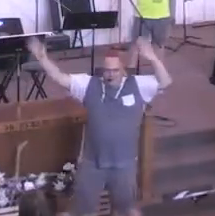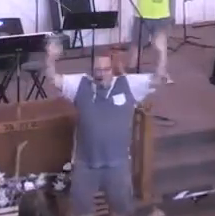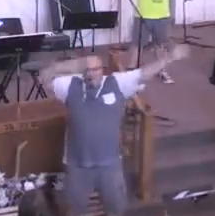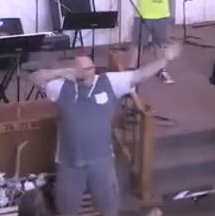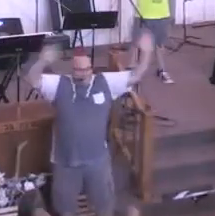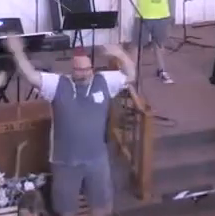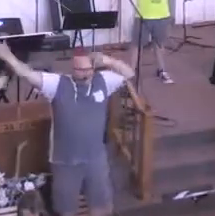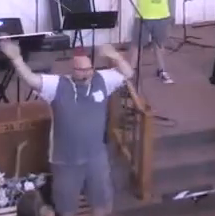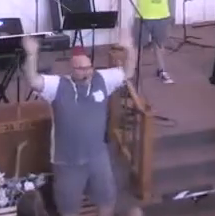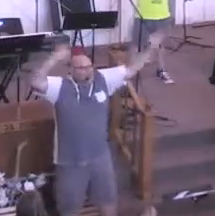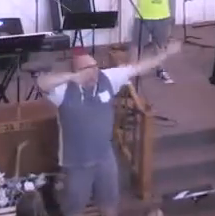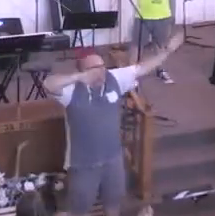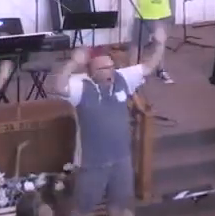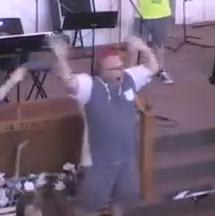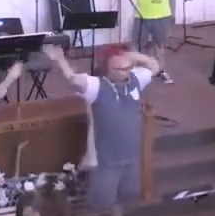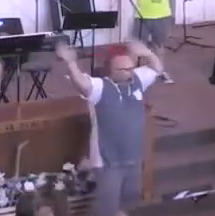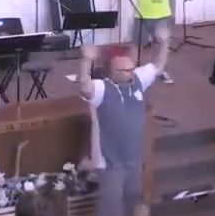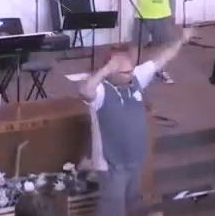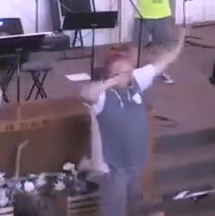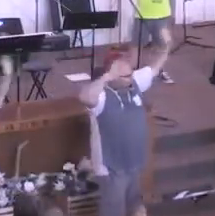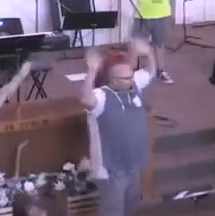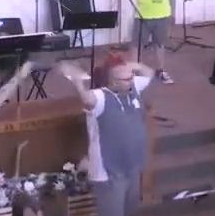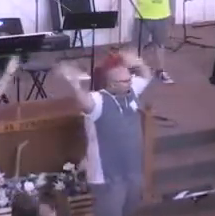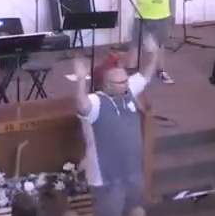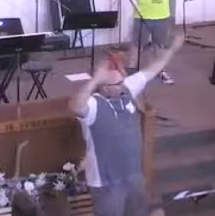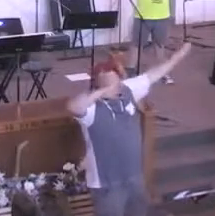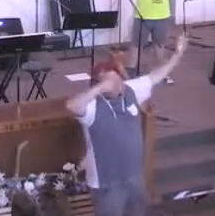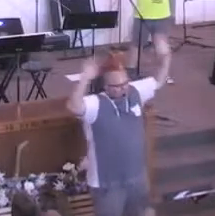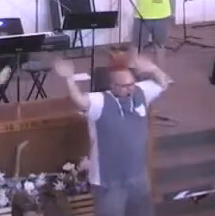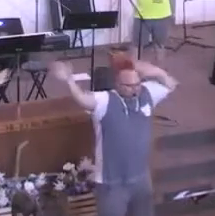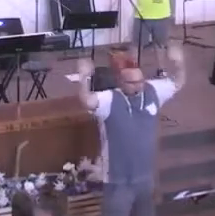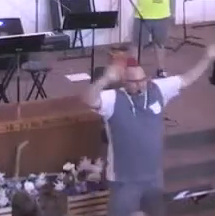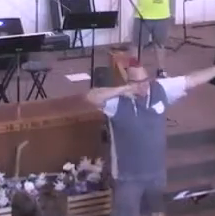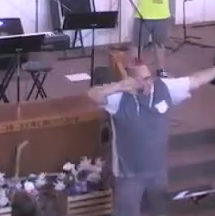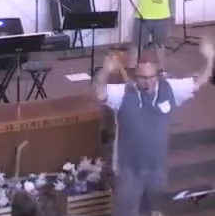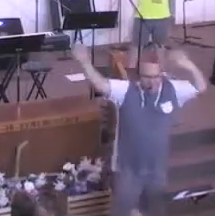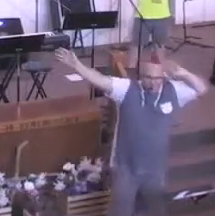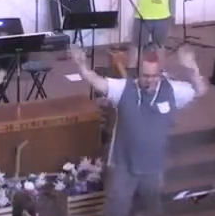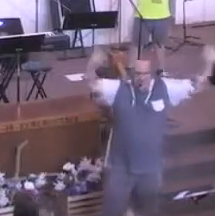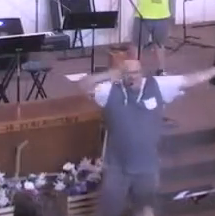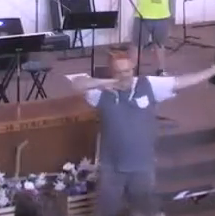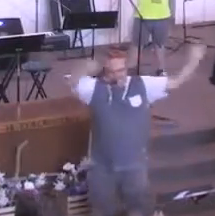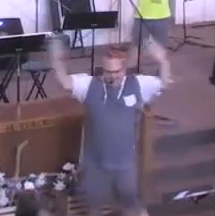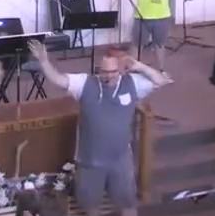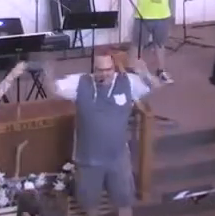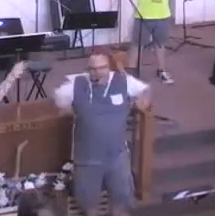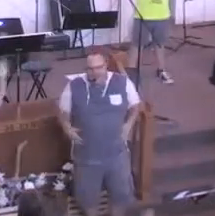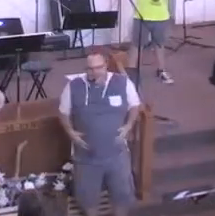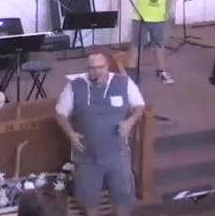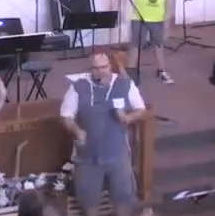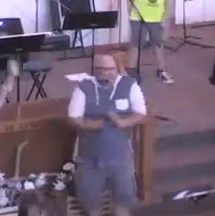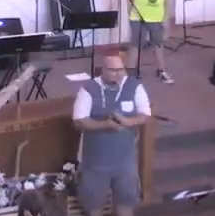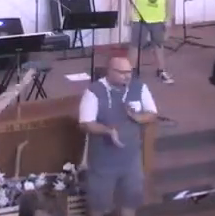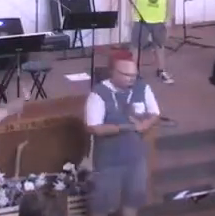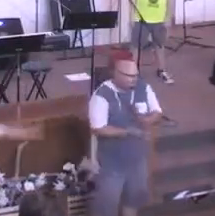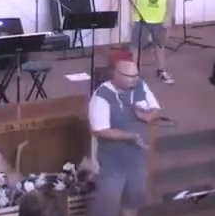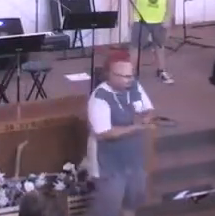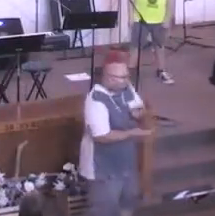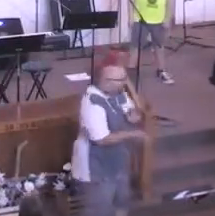Whoa, oh, whoa, oh, oh, oh, oh, oh. Give the Lord a hand